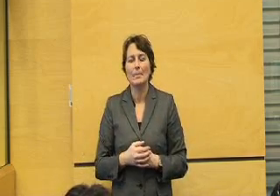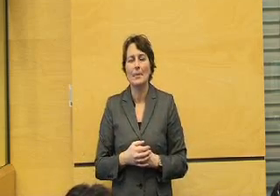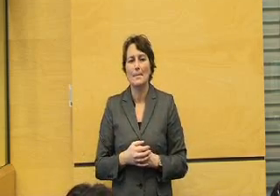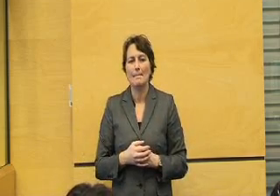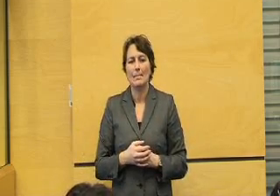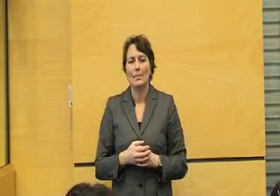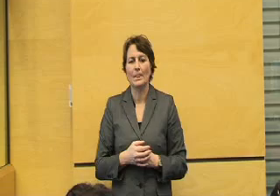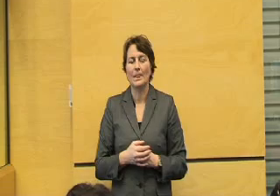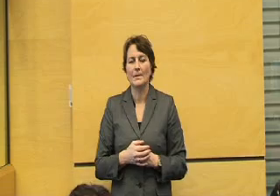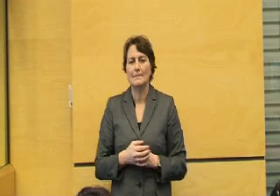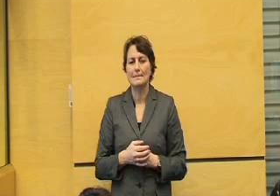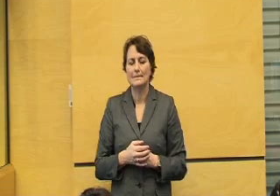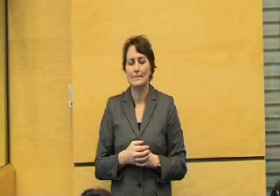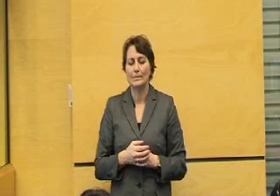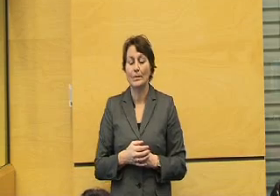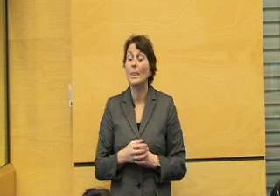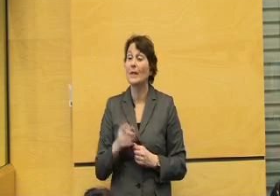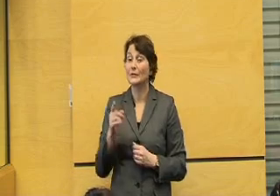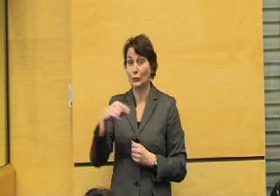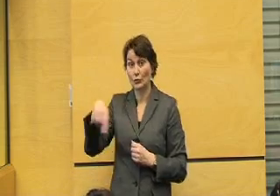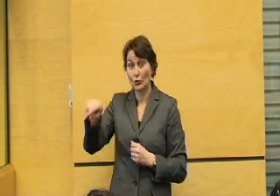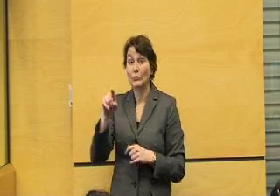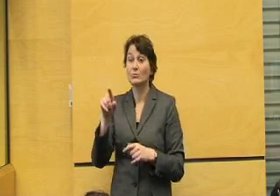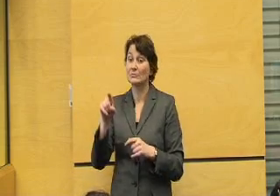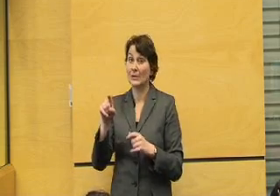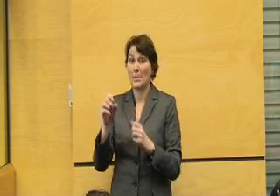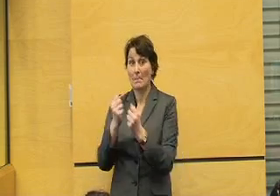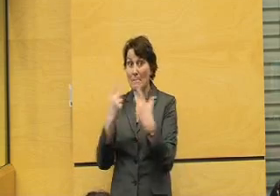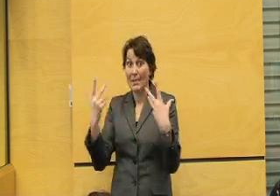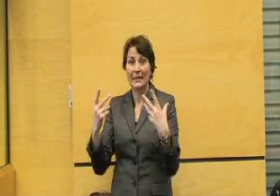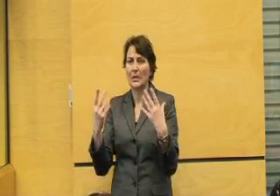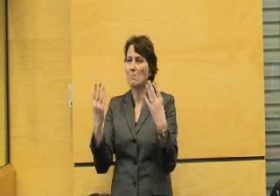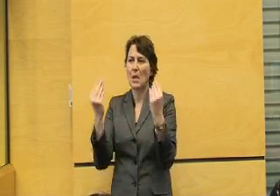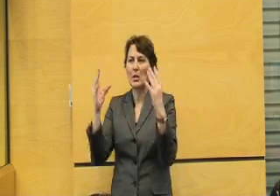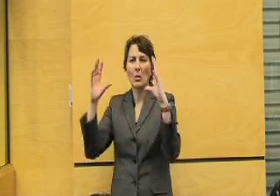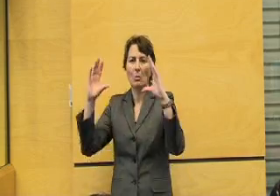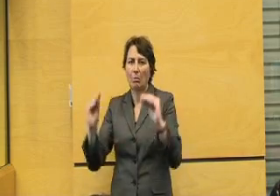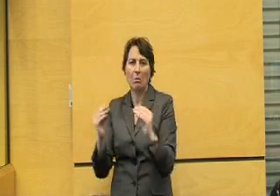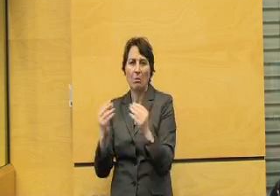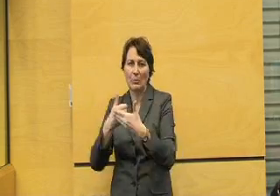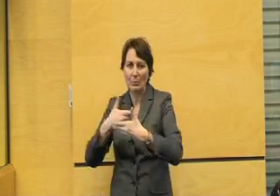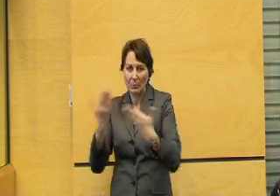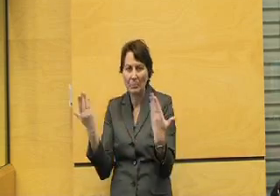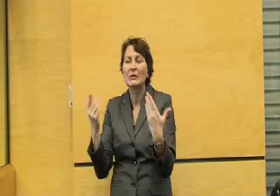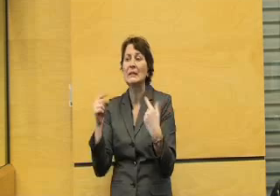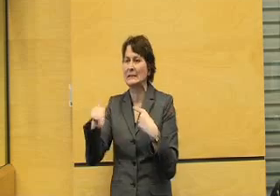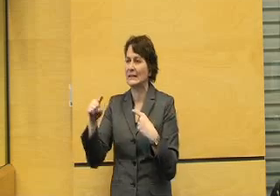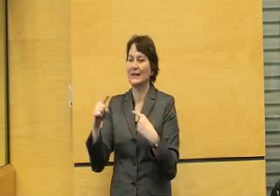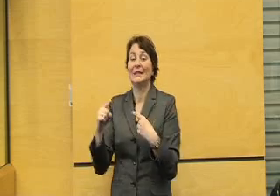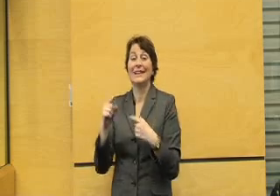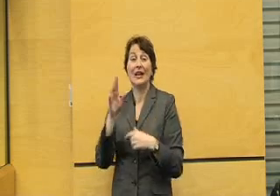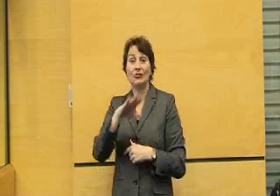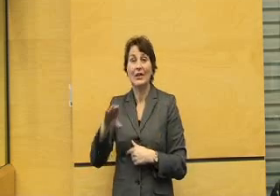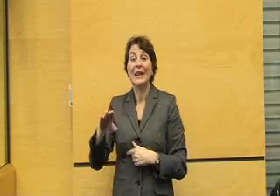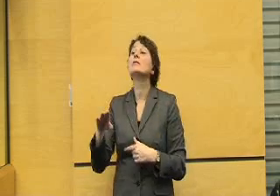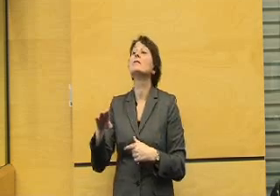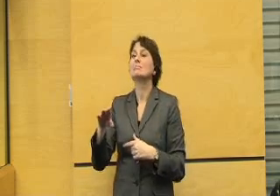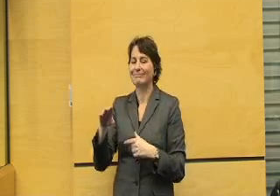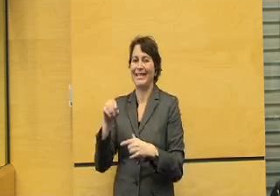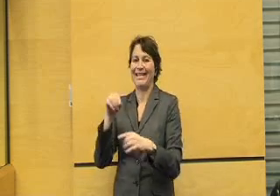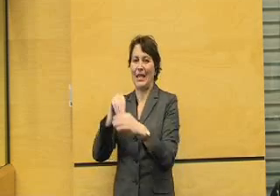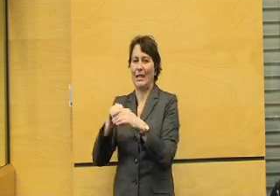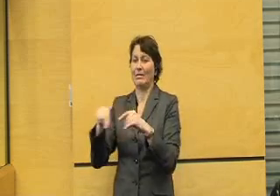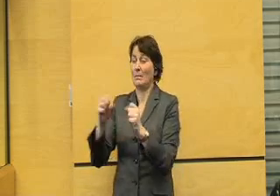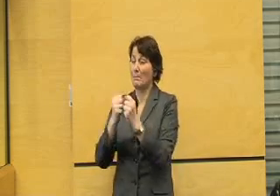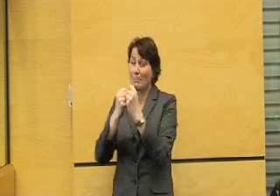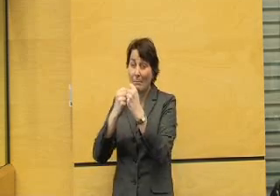entail a large proportion of children with disabilities being abandoned. This is a very worrying situation, so I